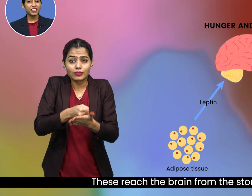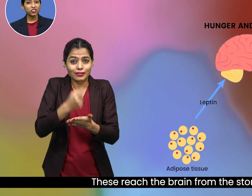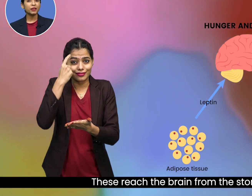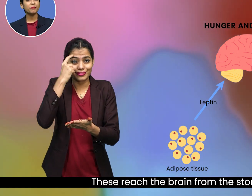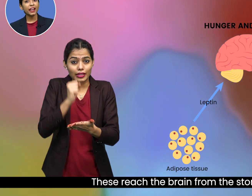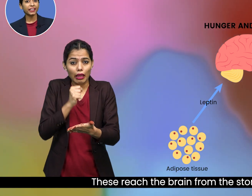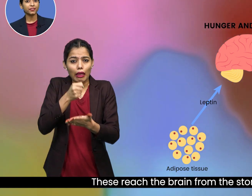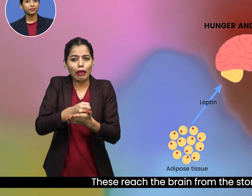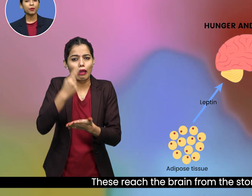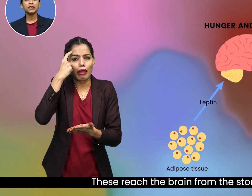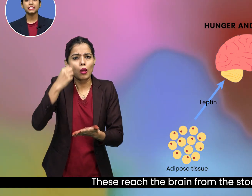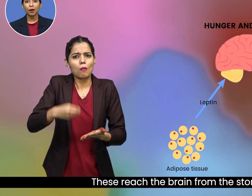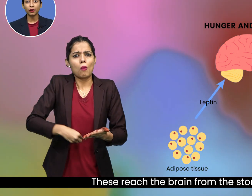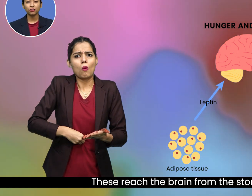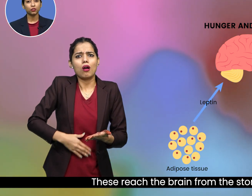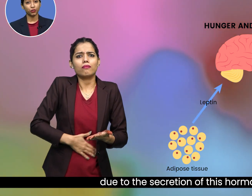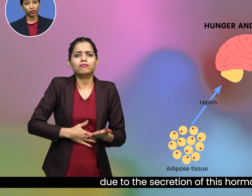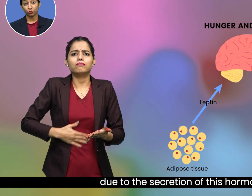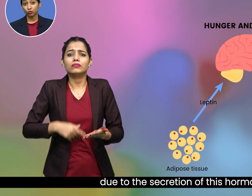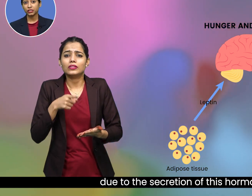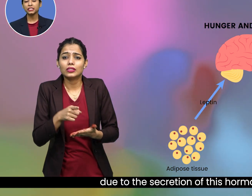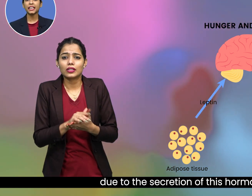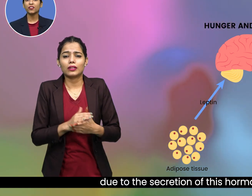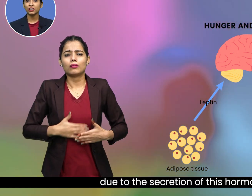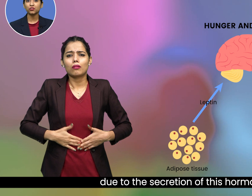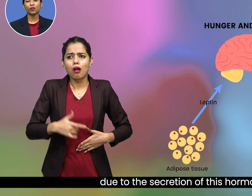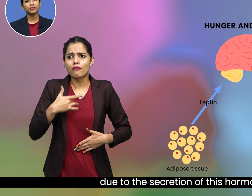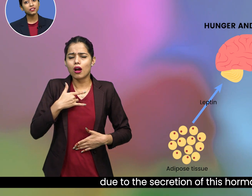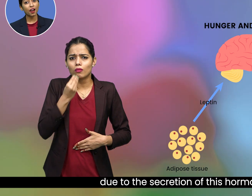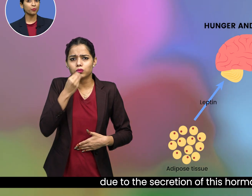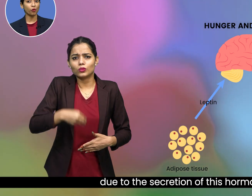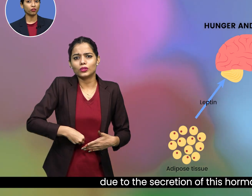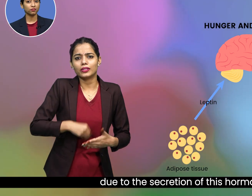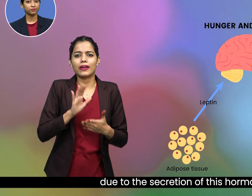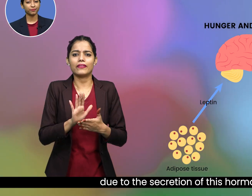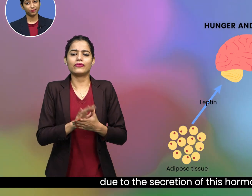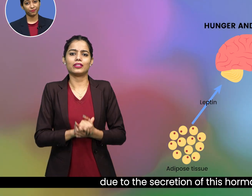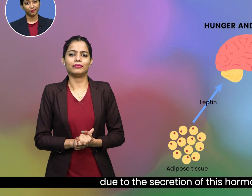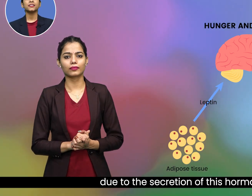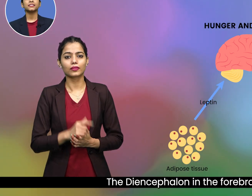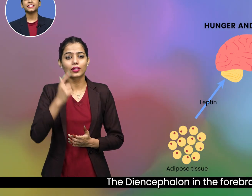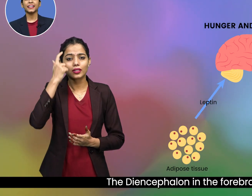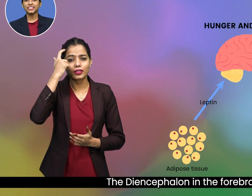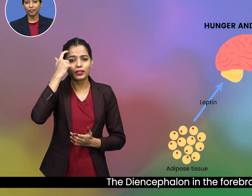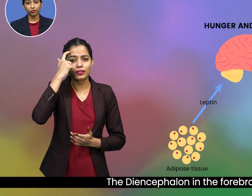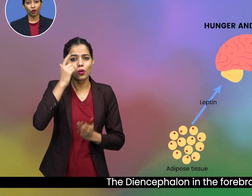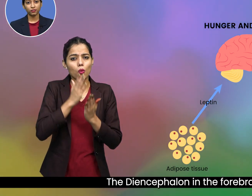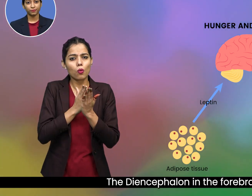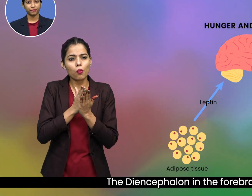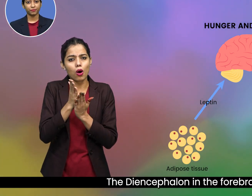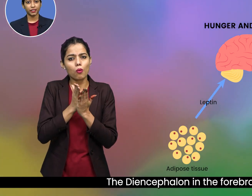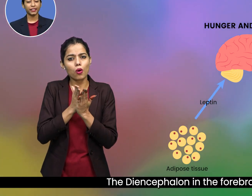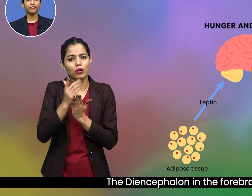These reach the brain from the stomach due to the secretion of this hormone. The